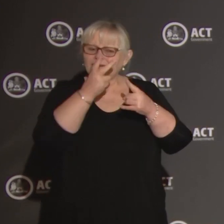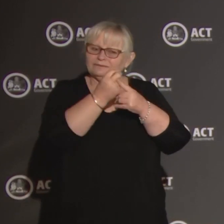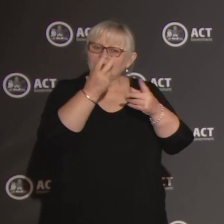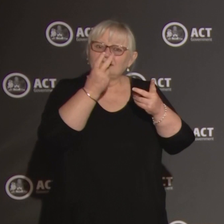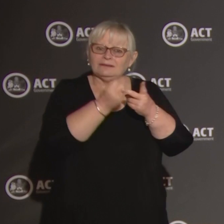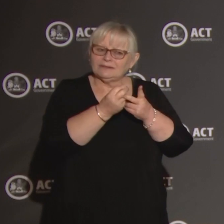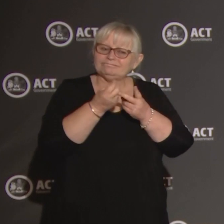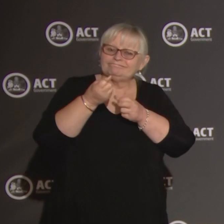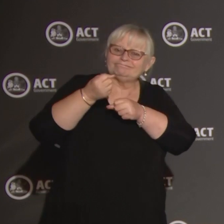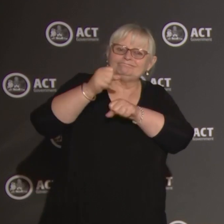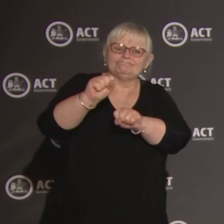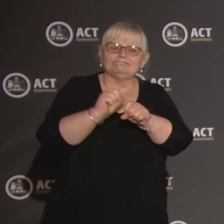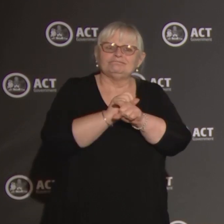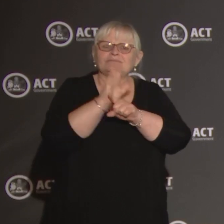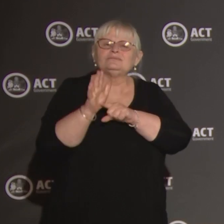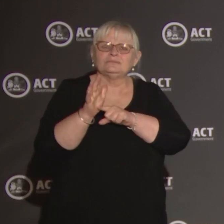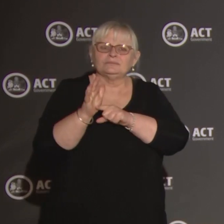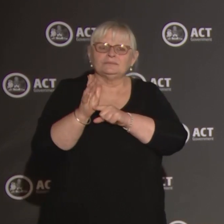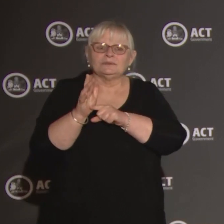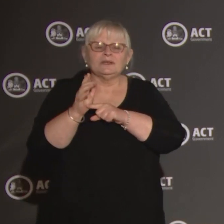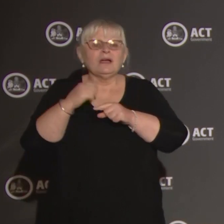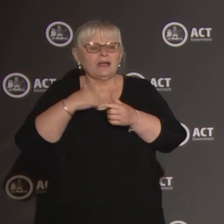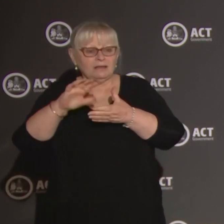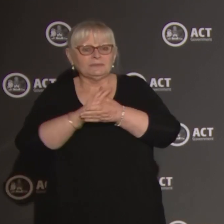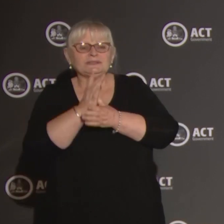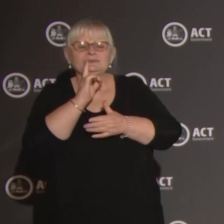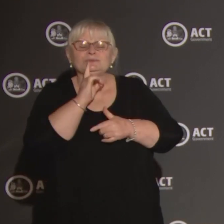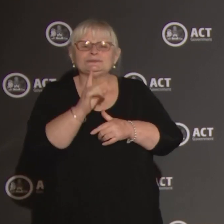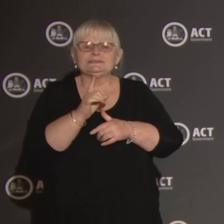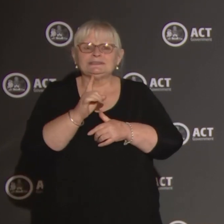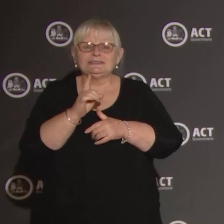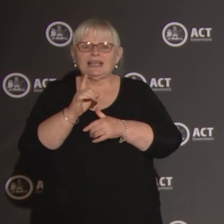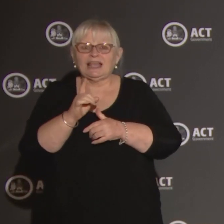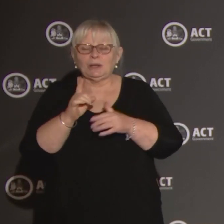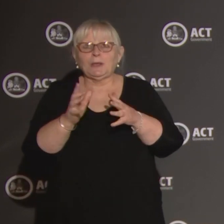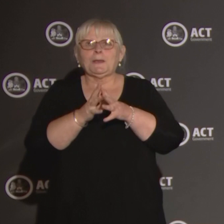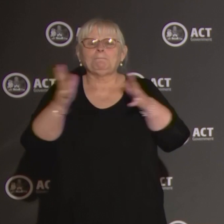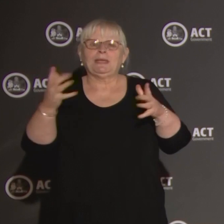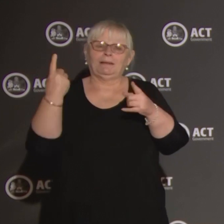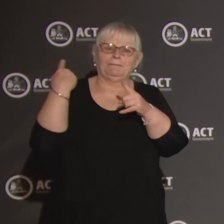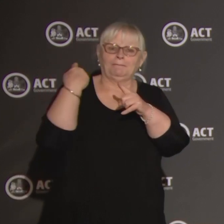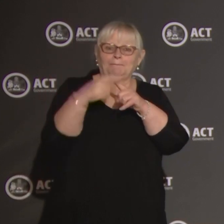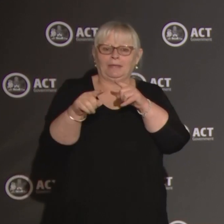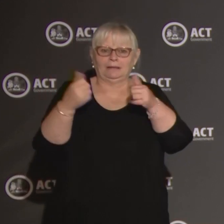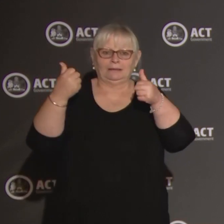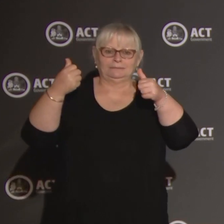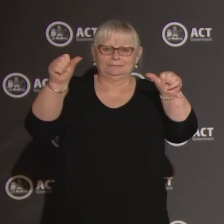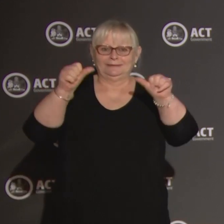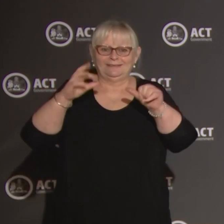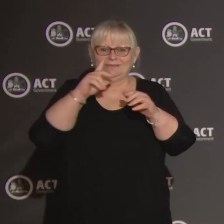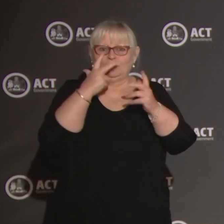against COVID-19. So I am pleased to say that we have reached a major milestone in our vaccination rollout